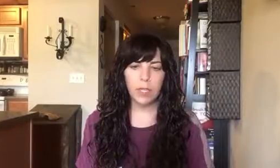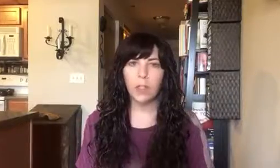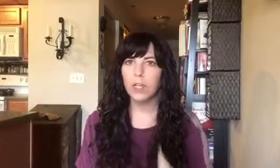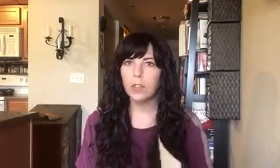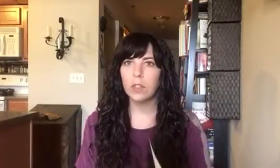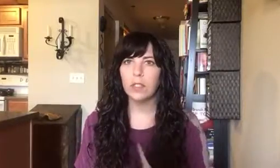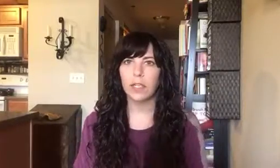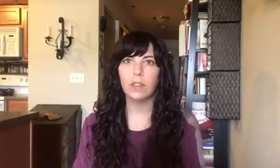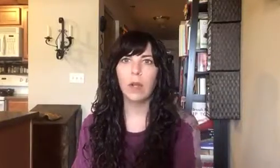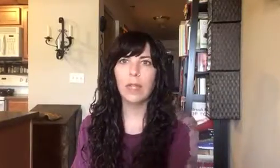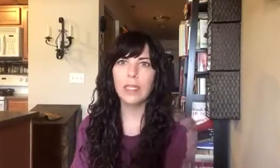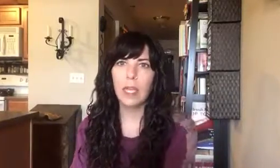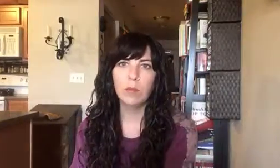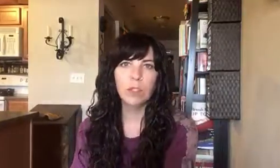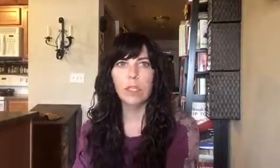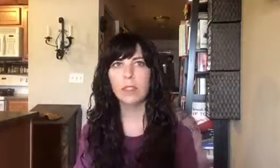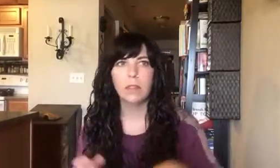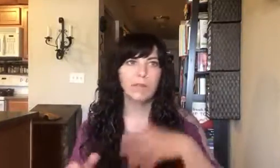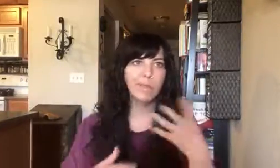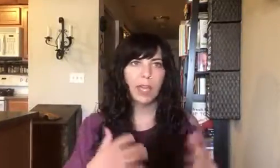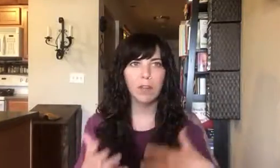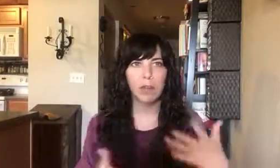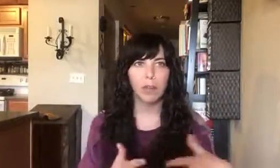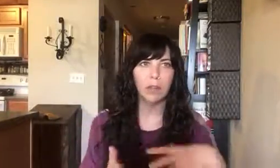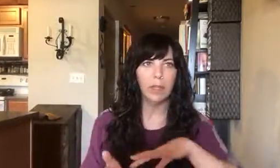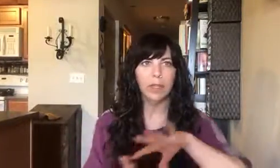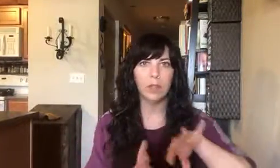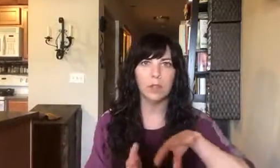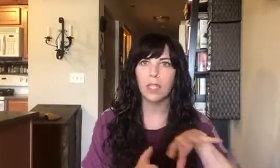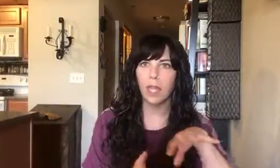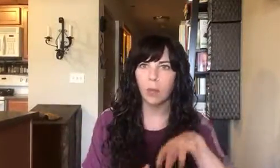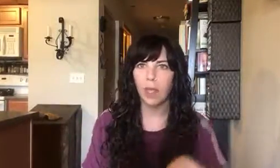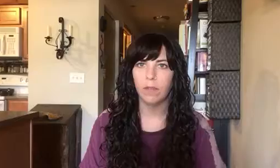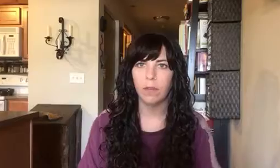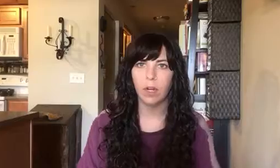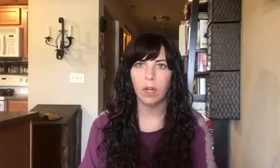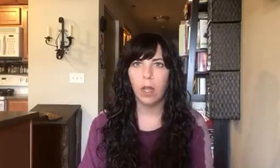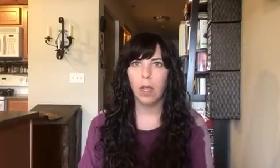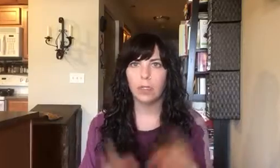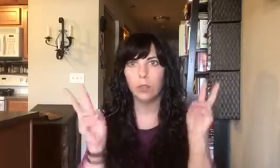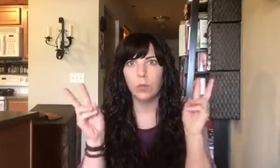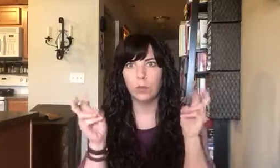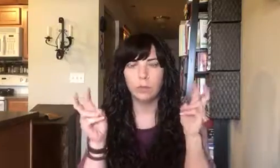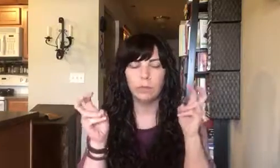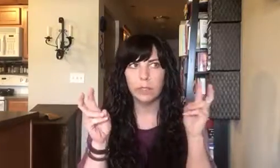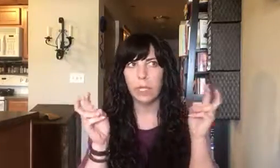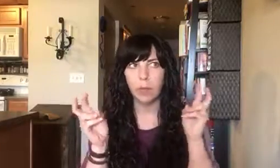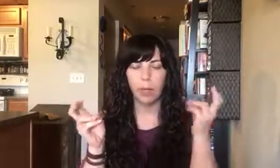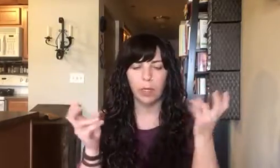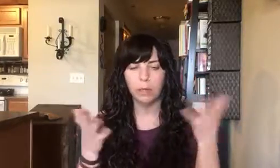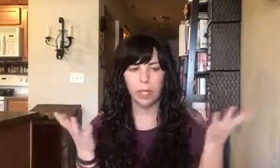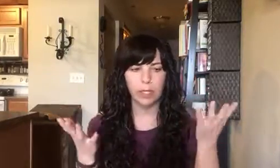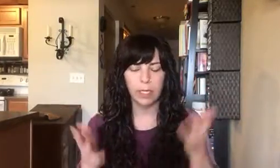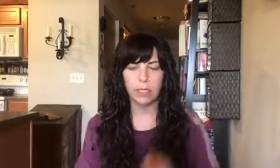I try to do this lesson around that time just as kind of another little side way for us to celebrate Valentine's